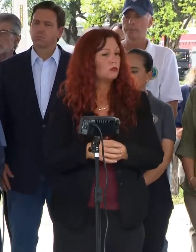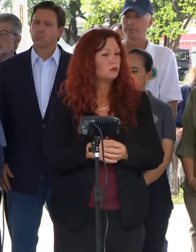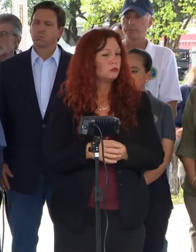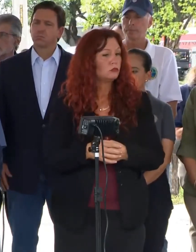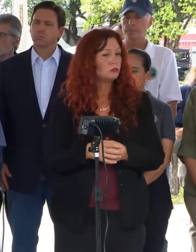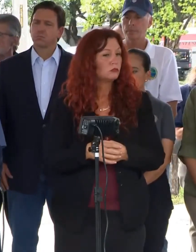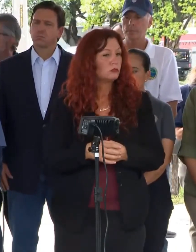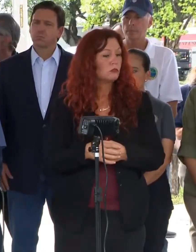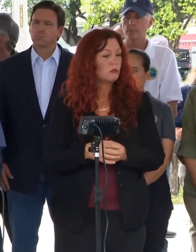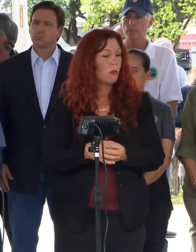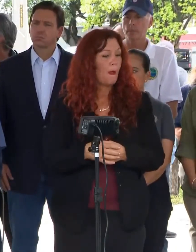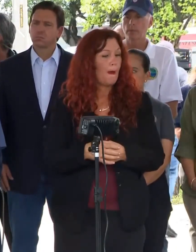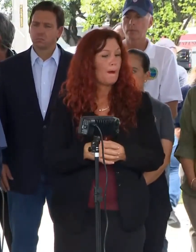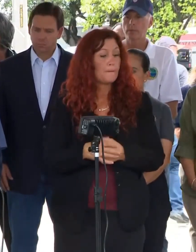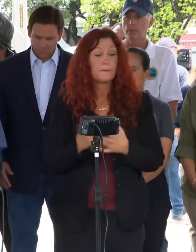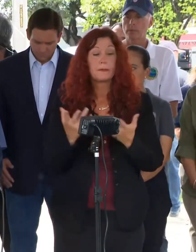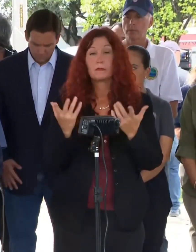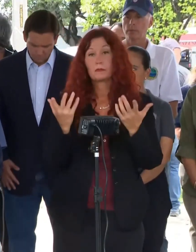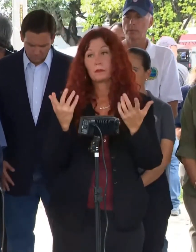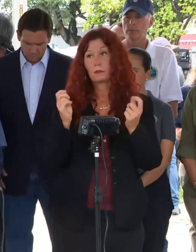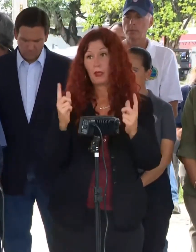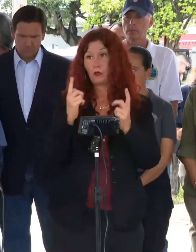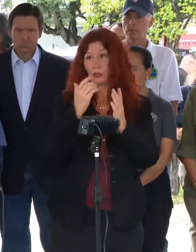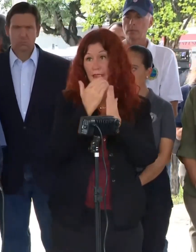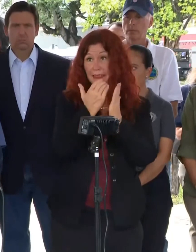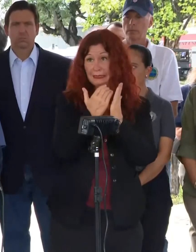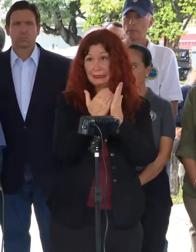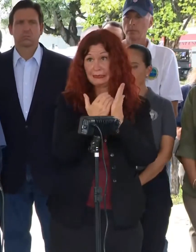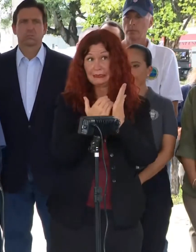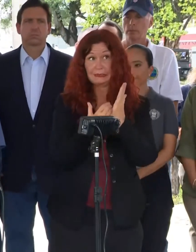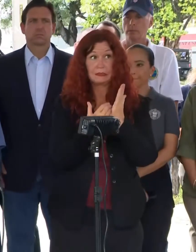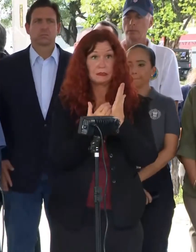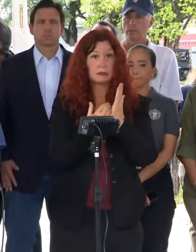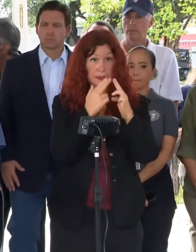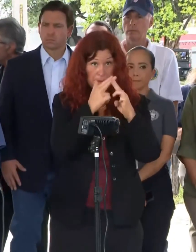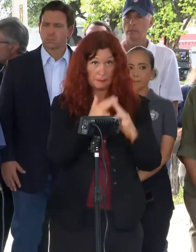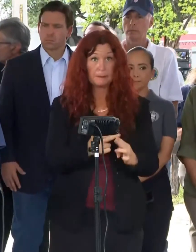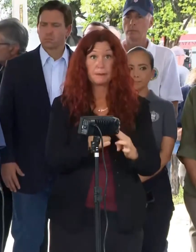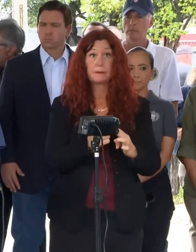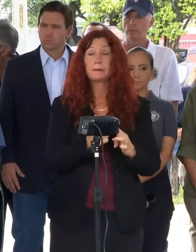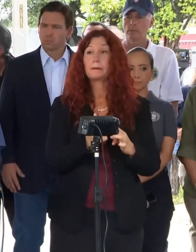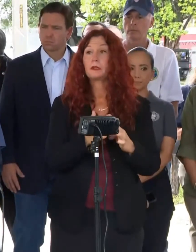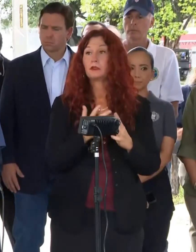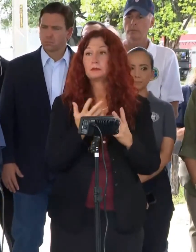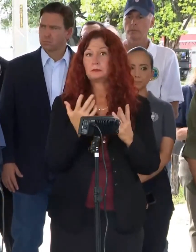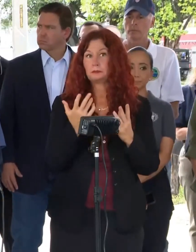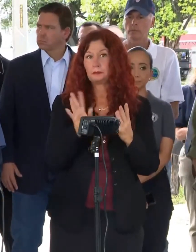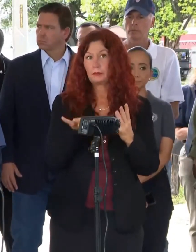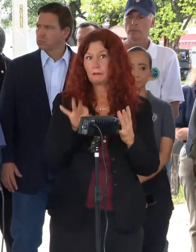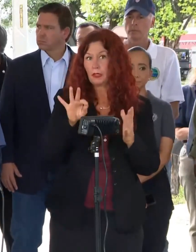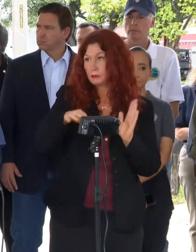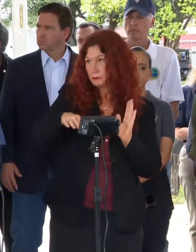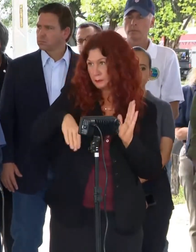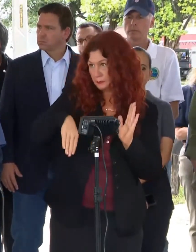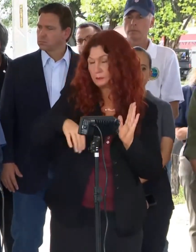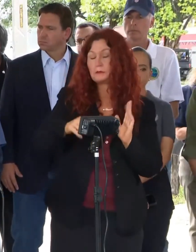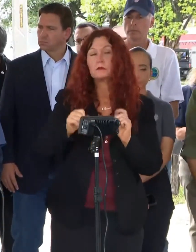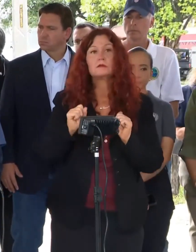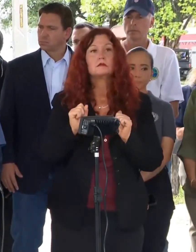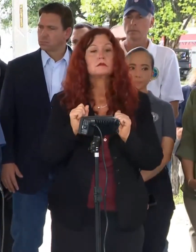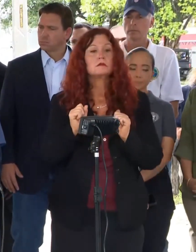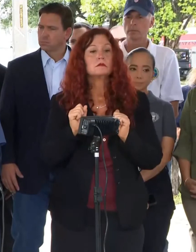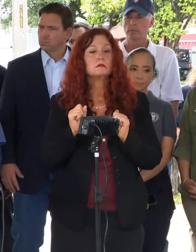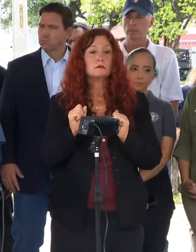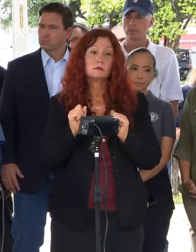say that obviously we have a fluid list of those who are still unaccounted for, and they